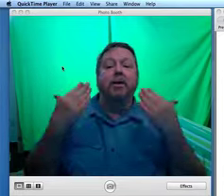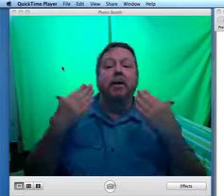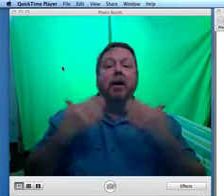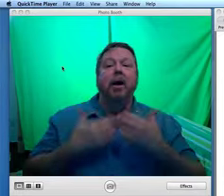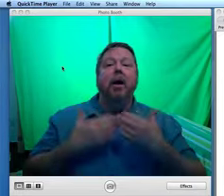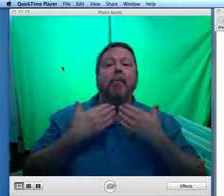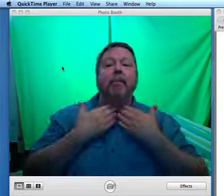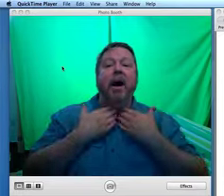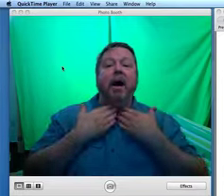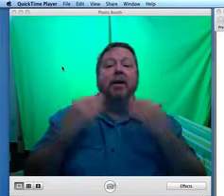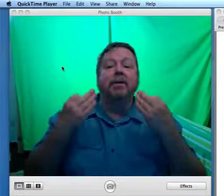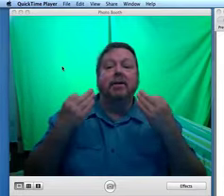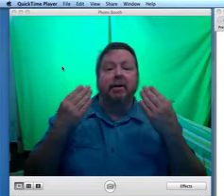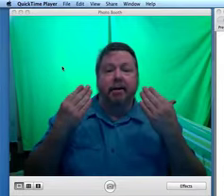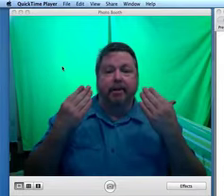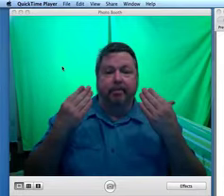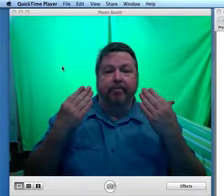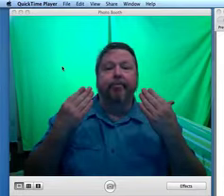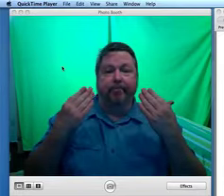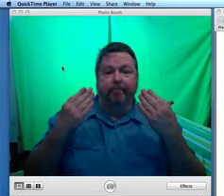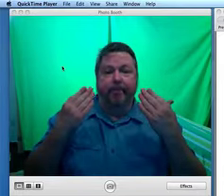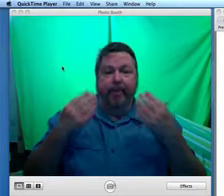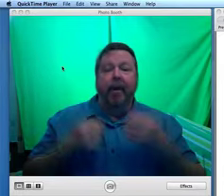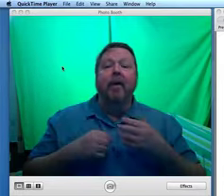Mat. Mast.